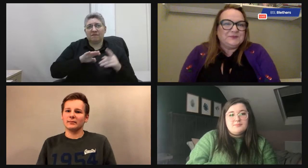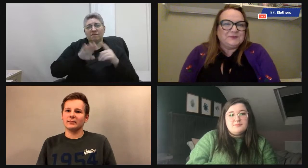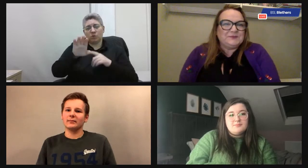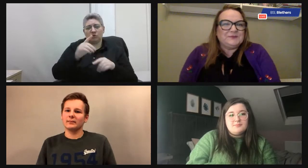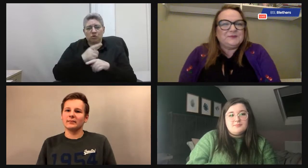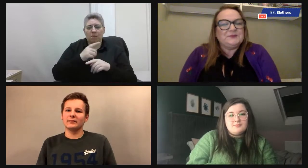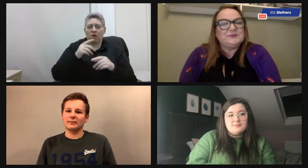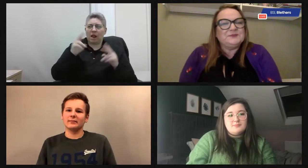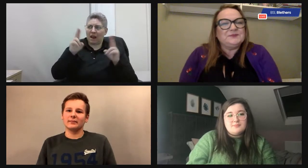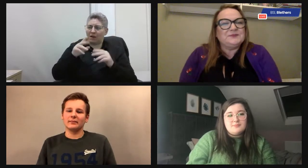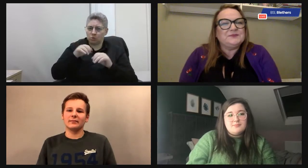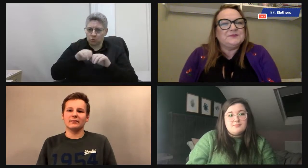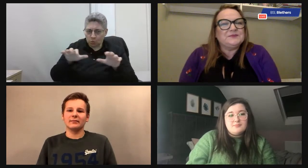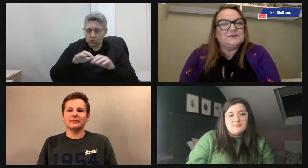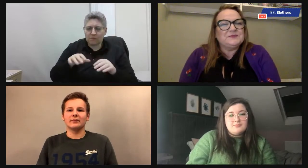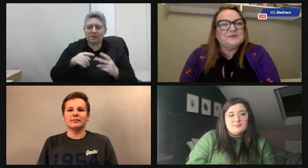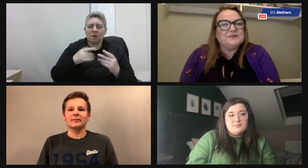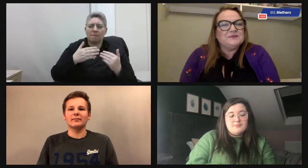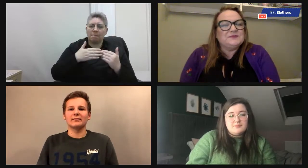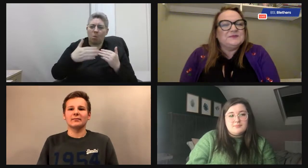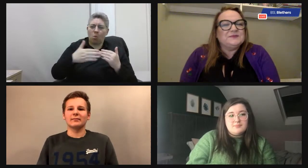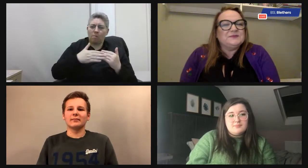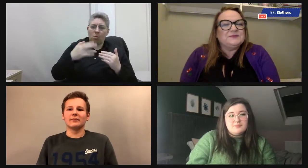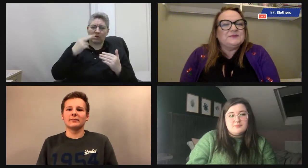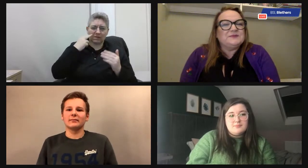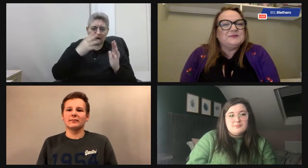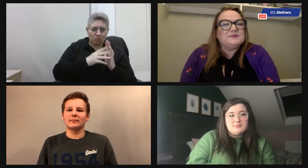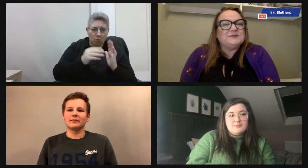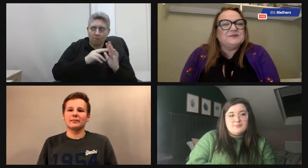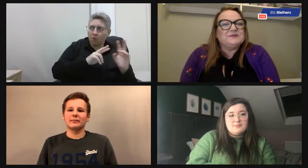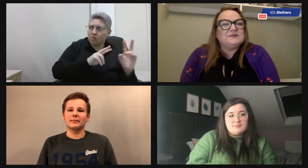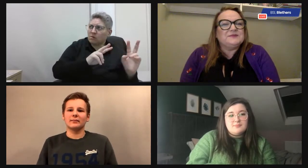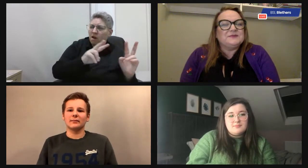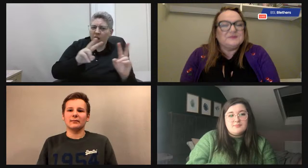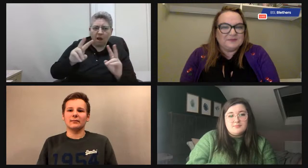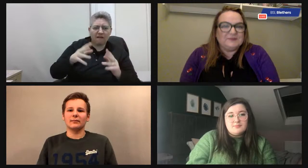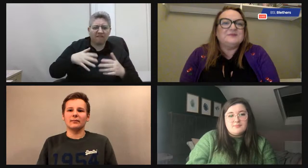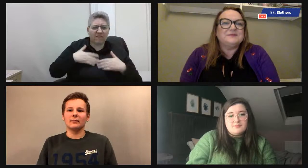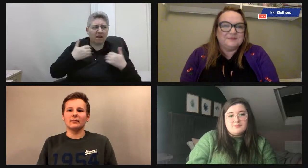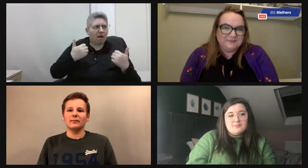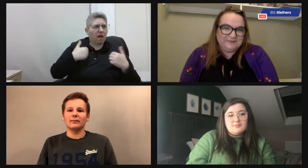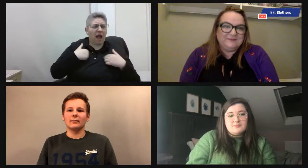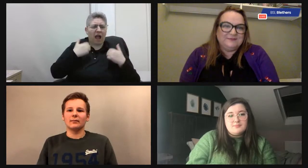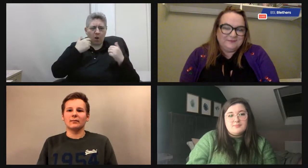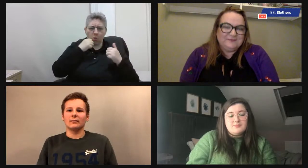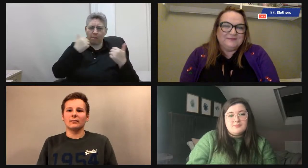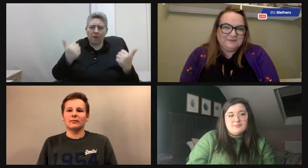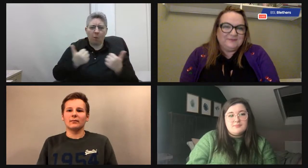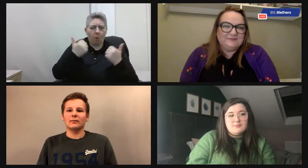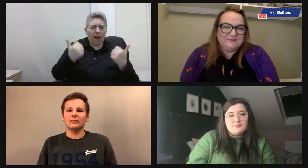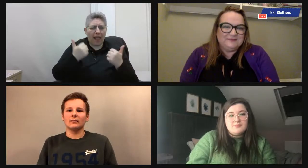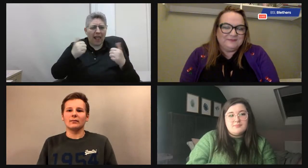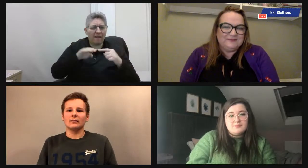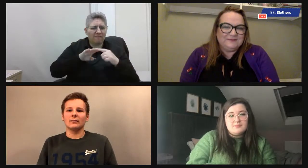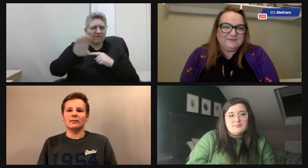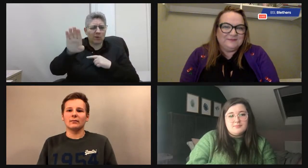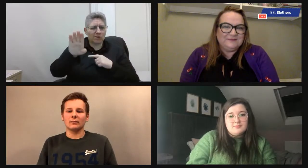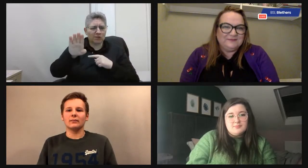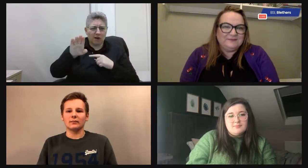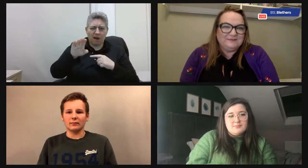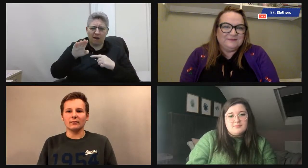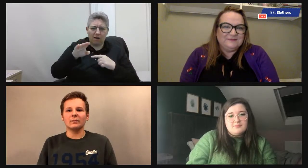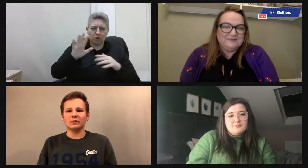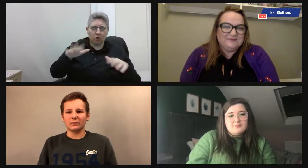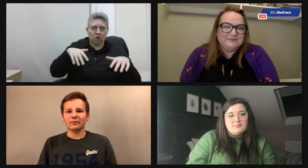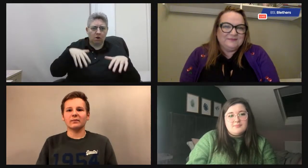all online. Get out and about, chat in the real world, reduce the social media, more deaf role models, so that